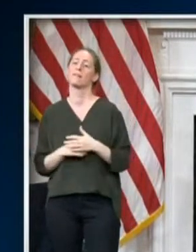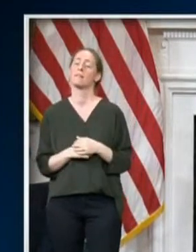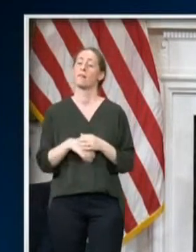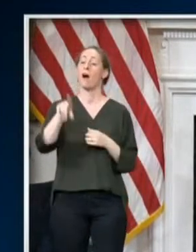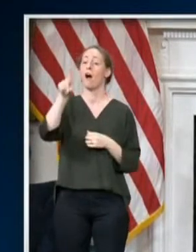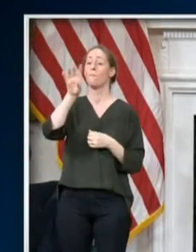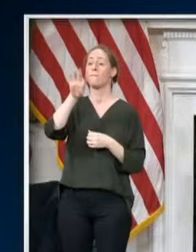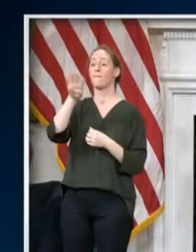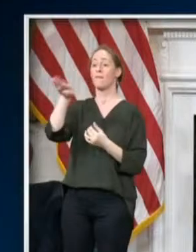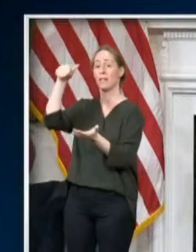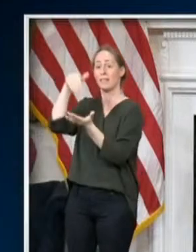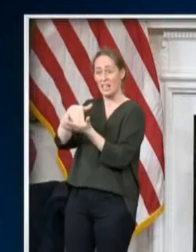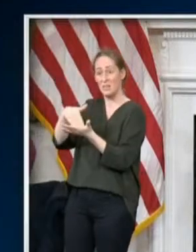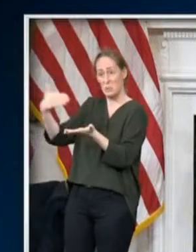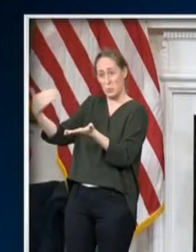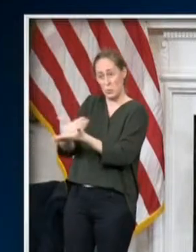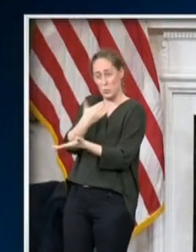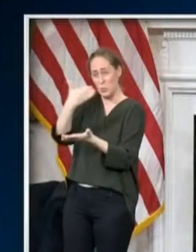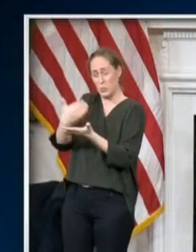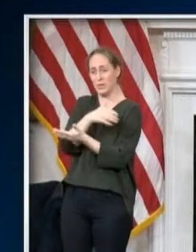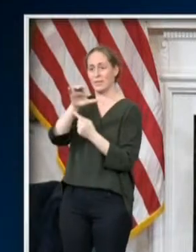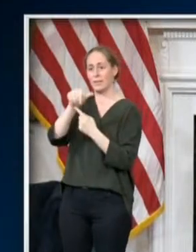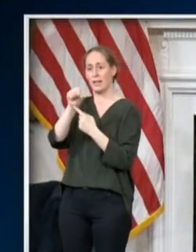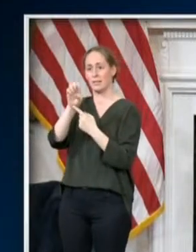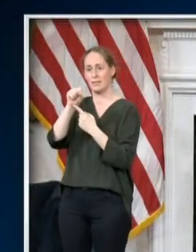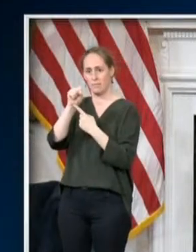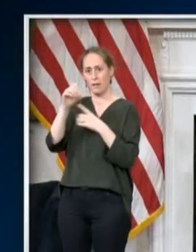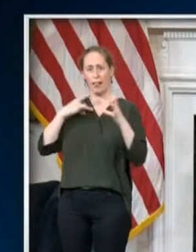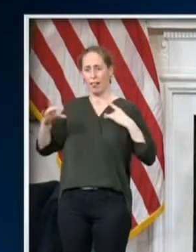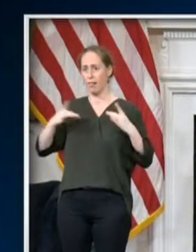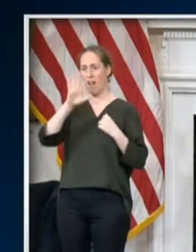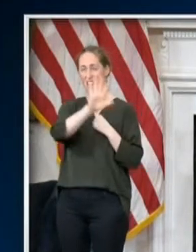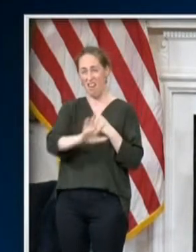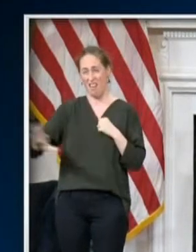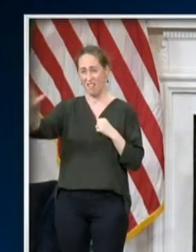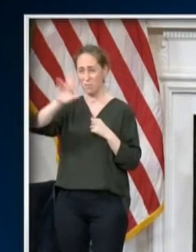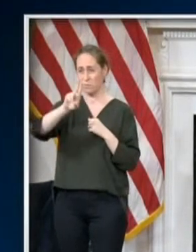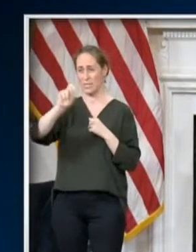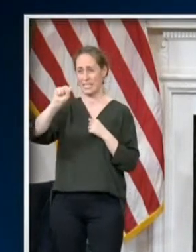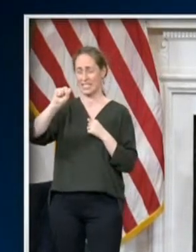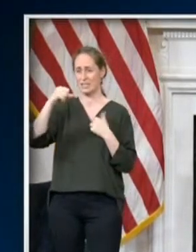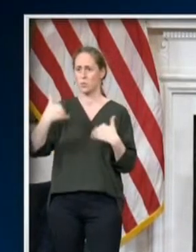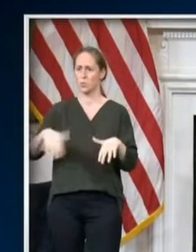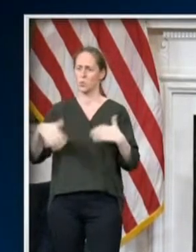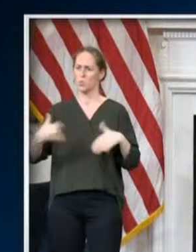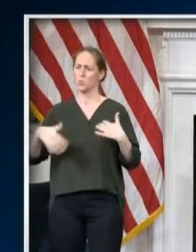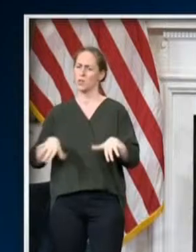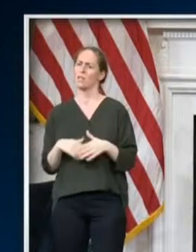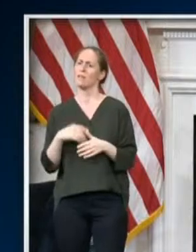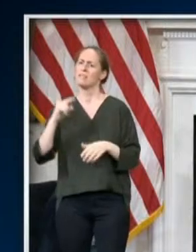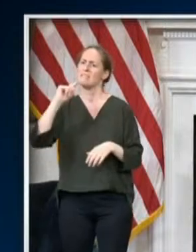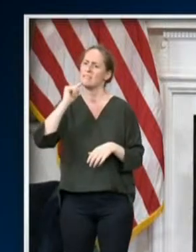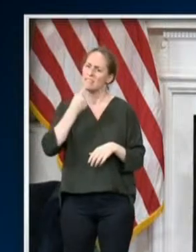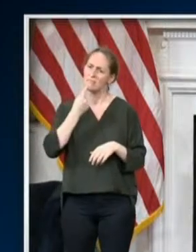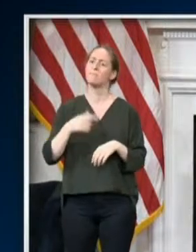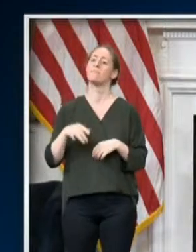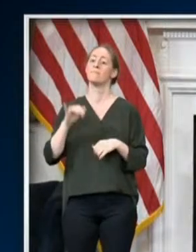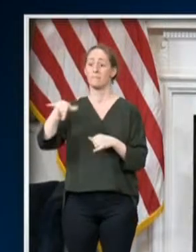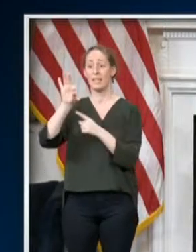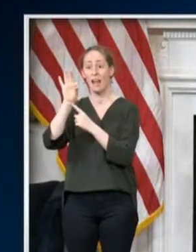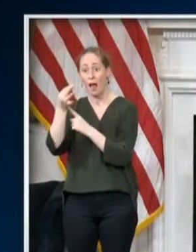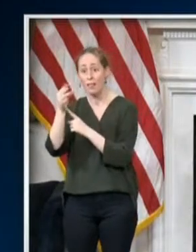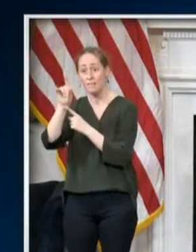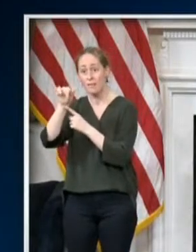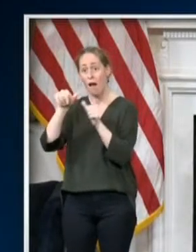yesterday, the nation's largest one-day total ever. And it's the 9th straight day that new cases